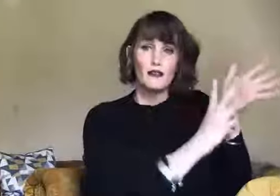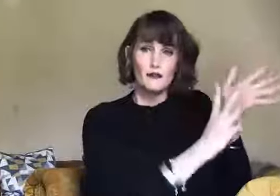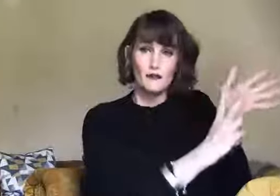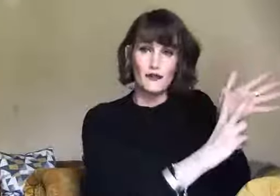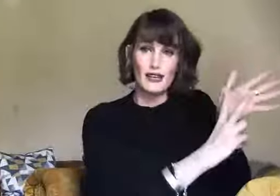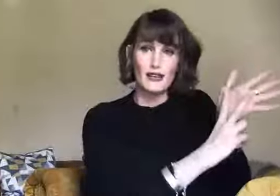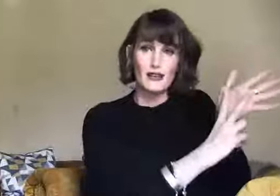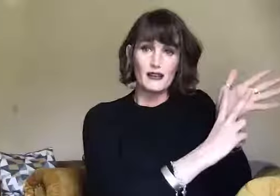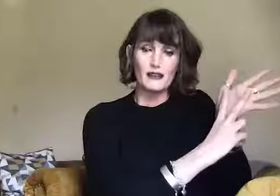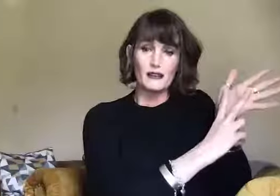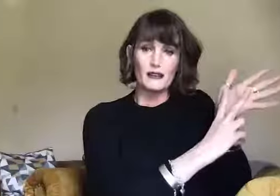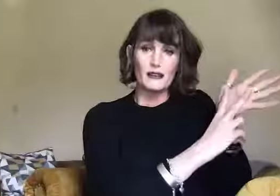V,